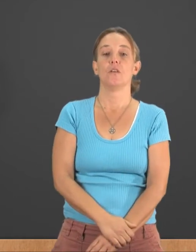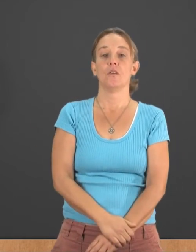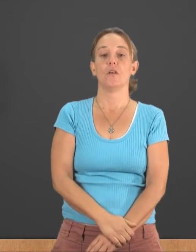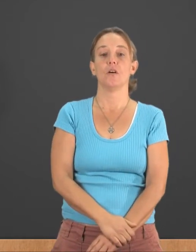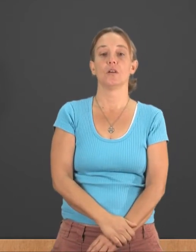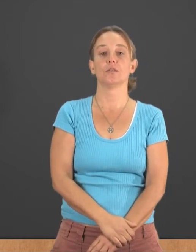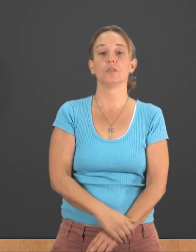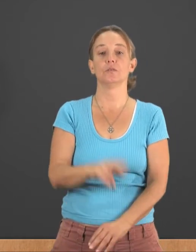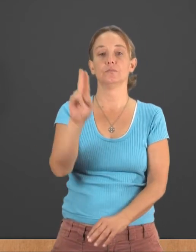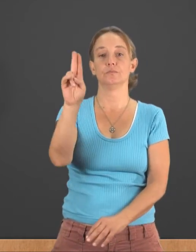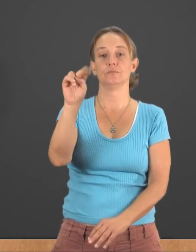Under.